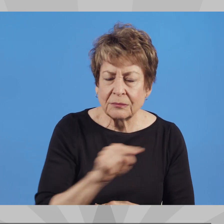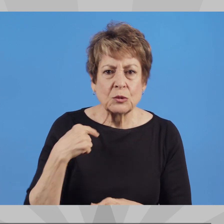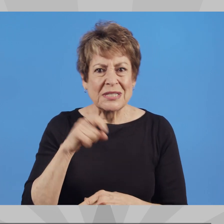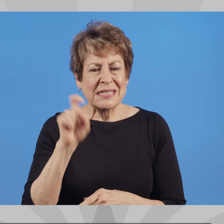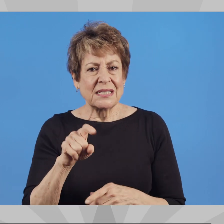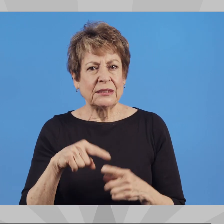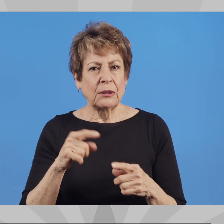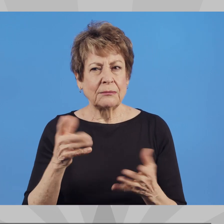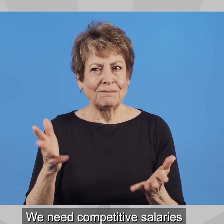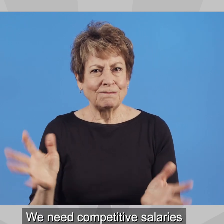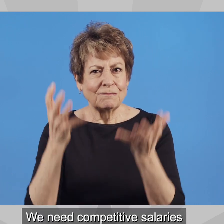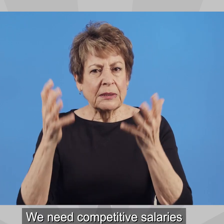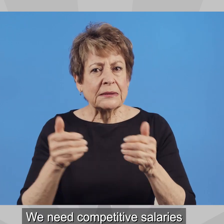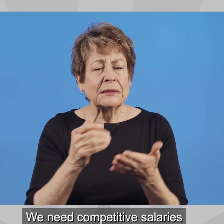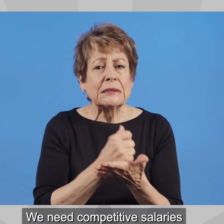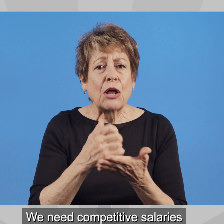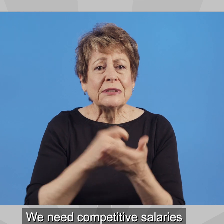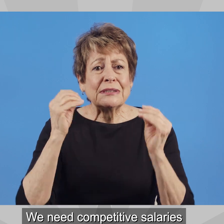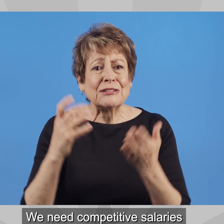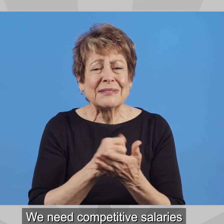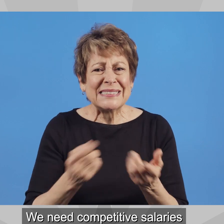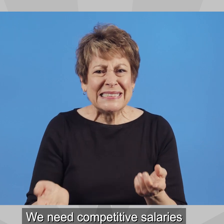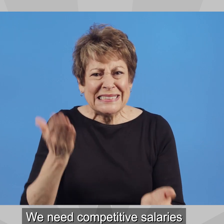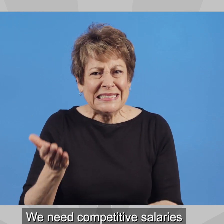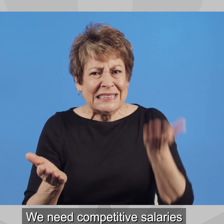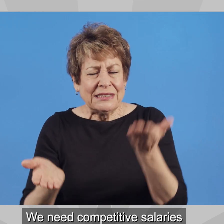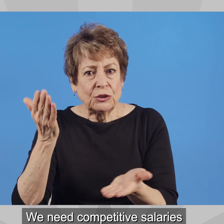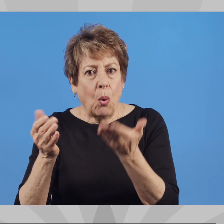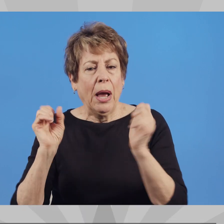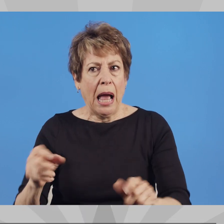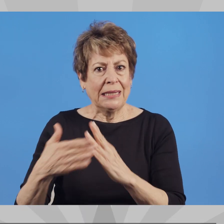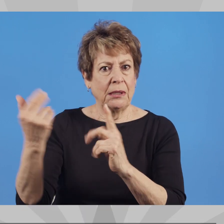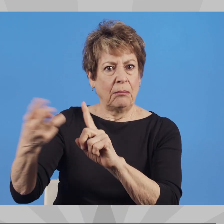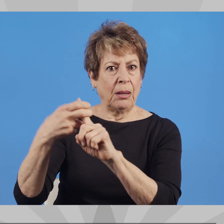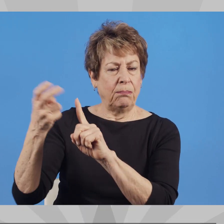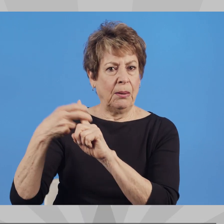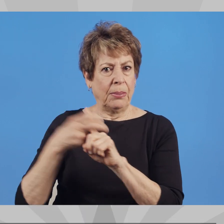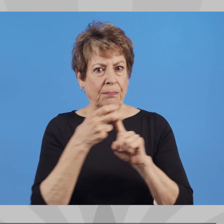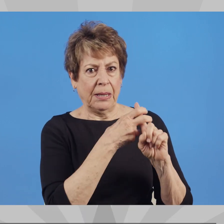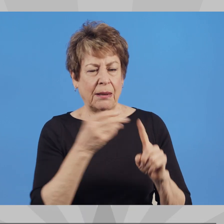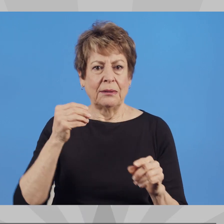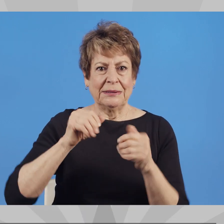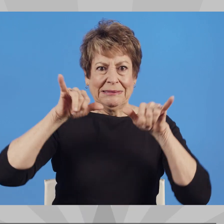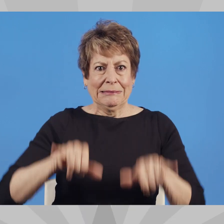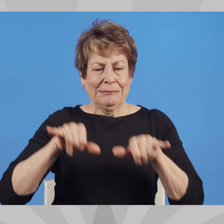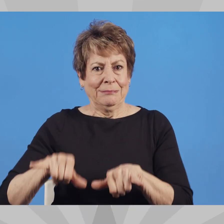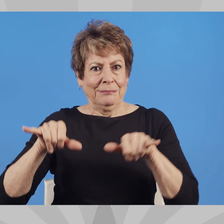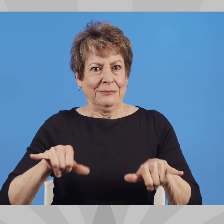public schools. We need competitive salaries to recruit and retain the best teachers and support